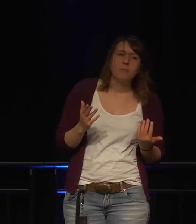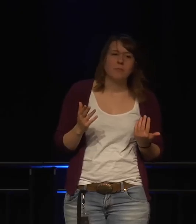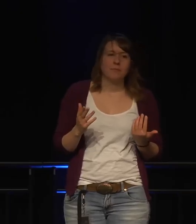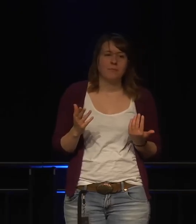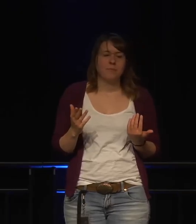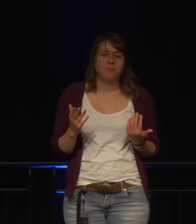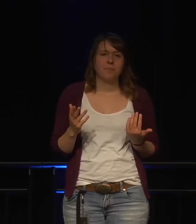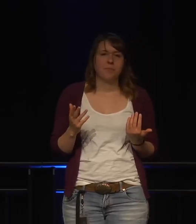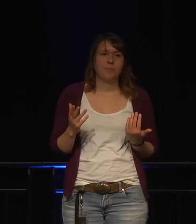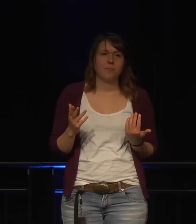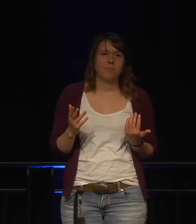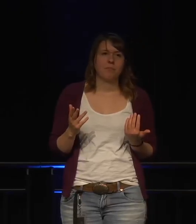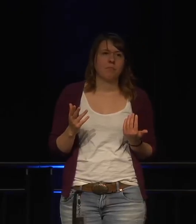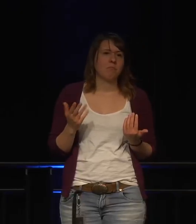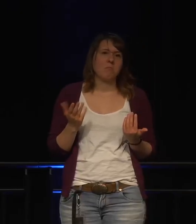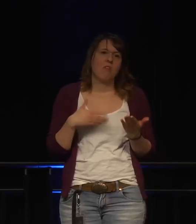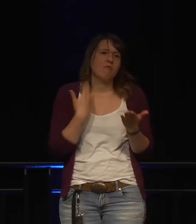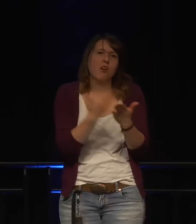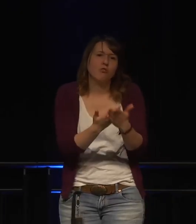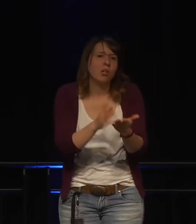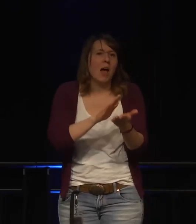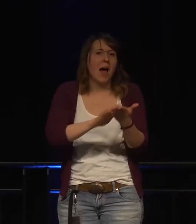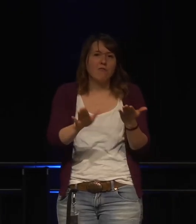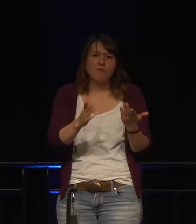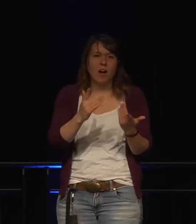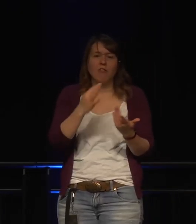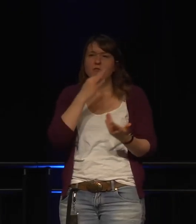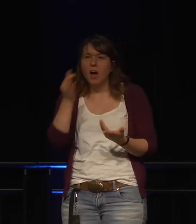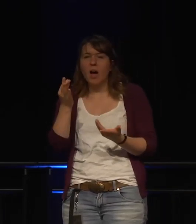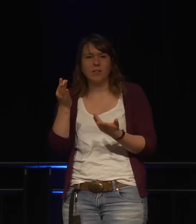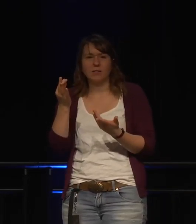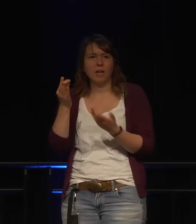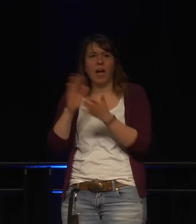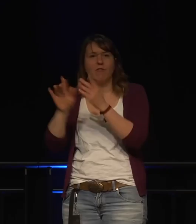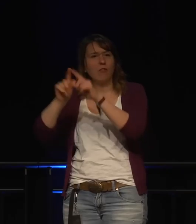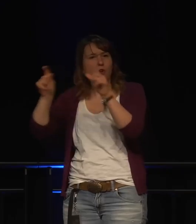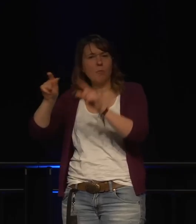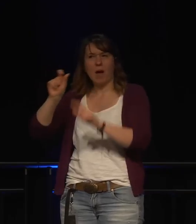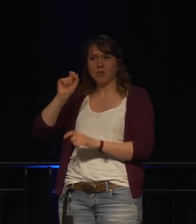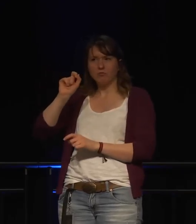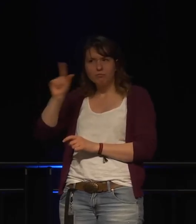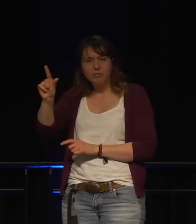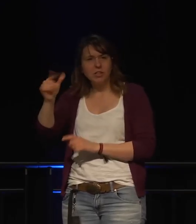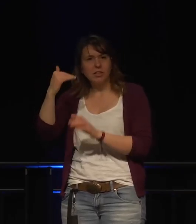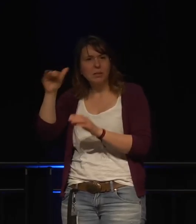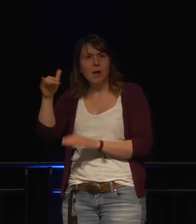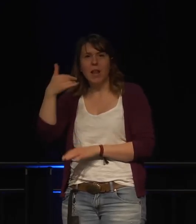What we as who? As consumers. Yeah, basically. Yeah. Actually,